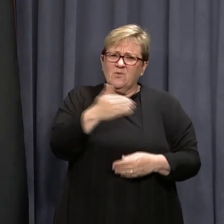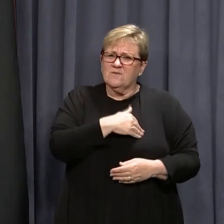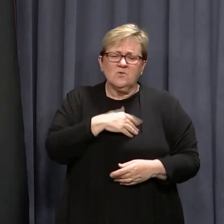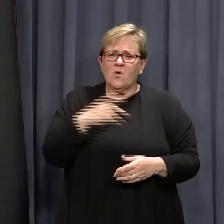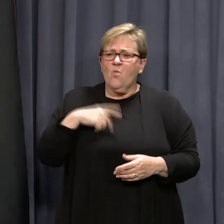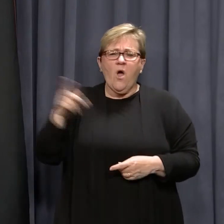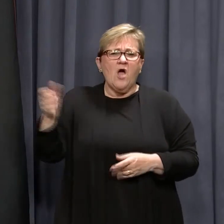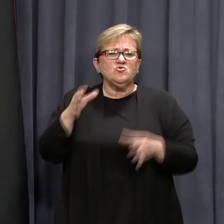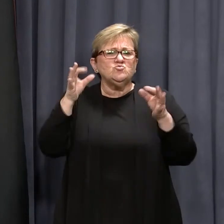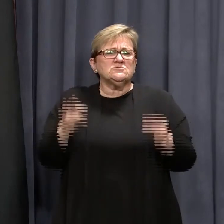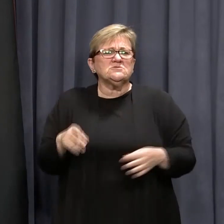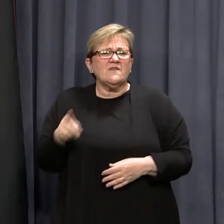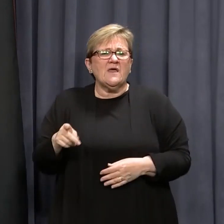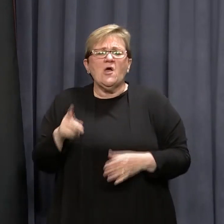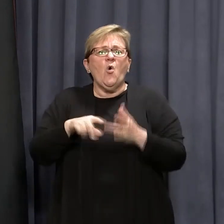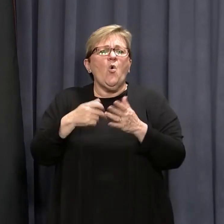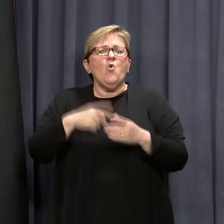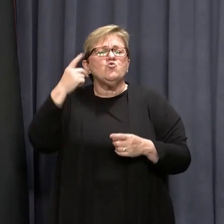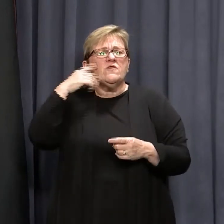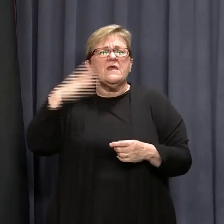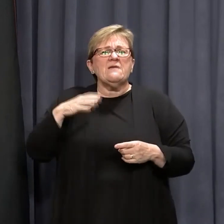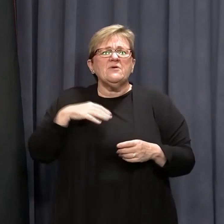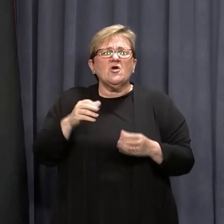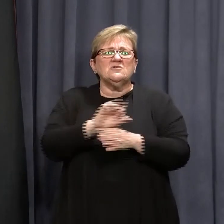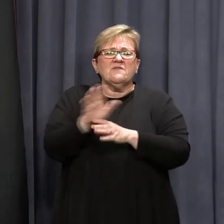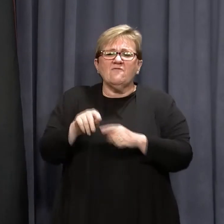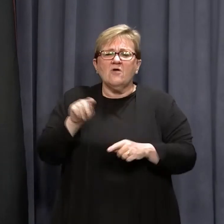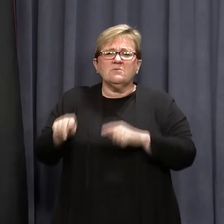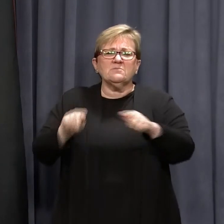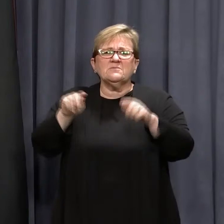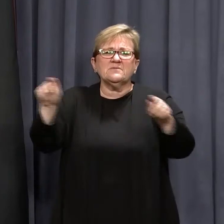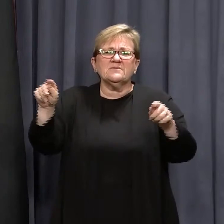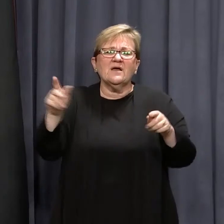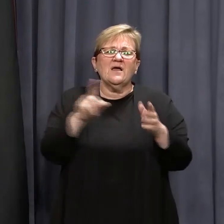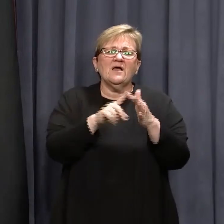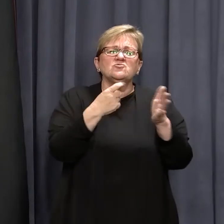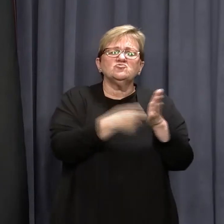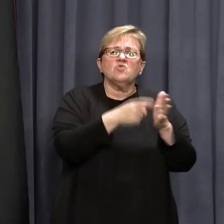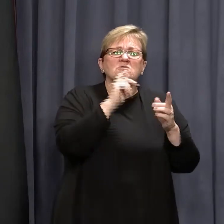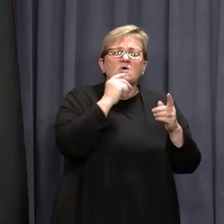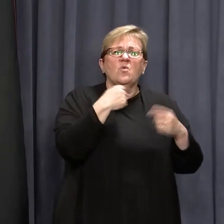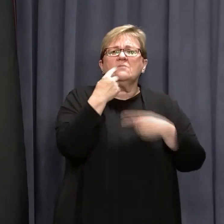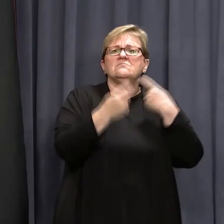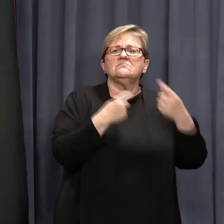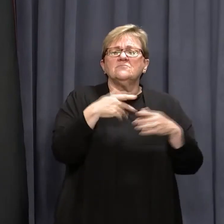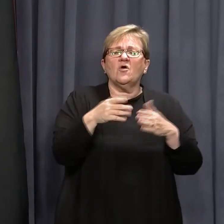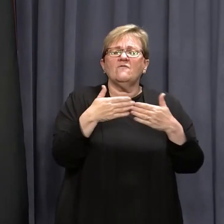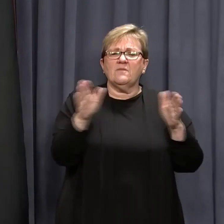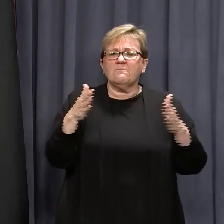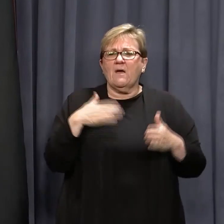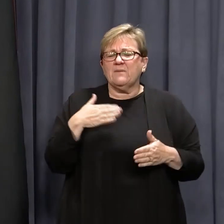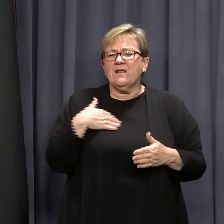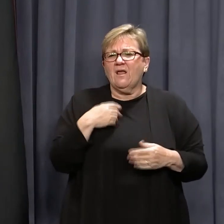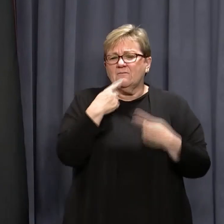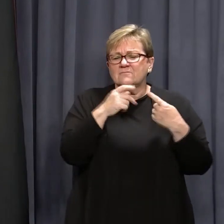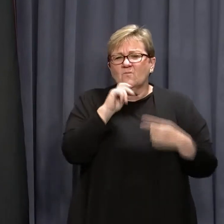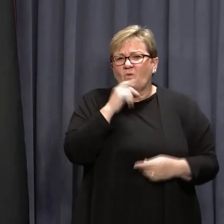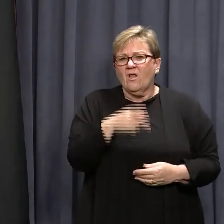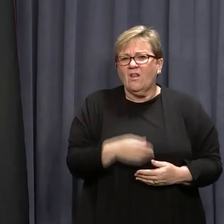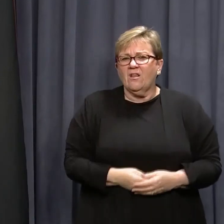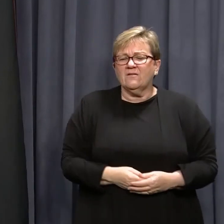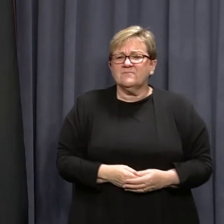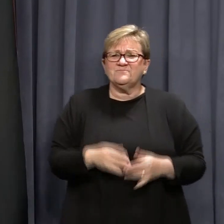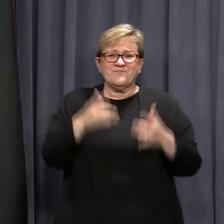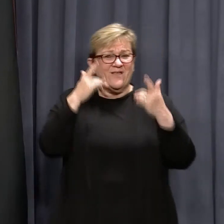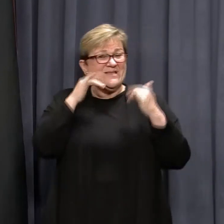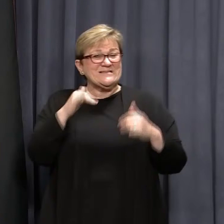Officer received about where they think it might be going? Oh, look, Dr Robertson will expand on the public health side, but on the assessments that we